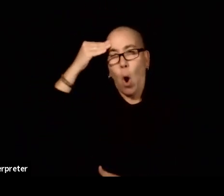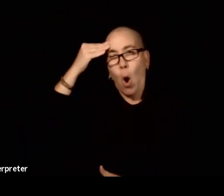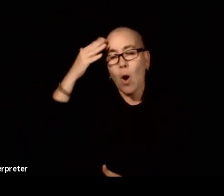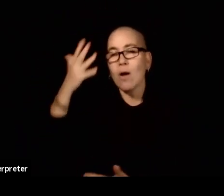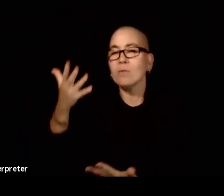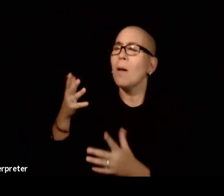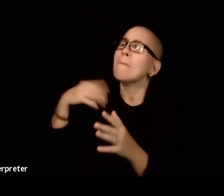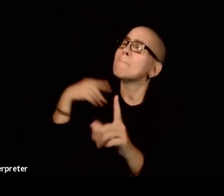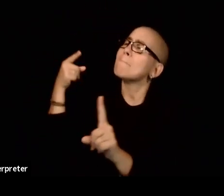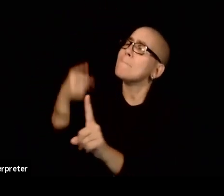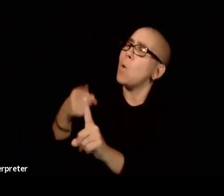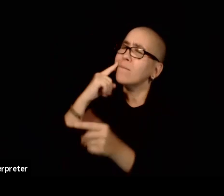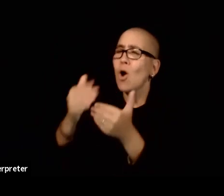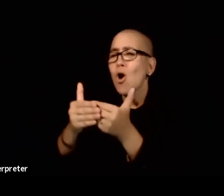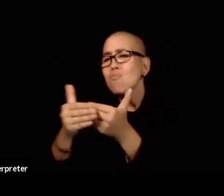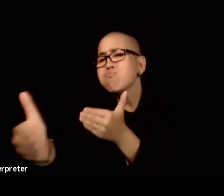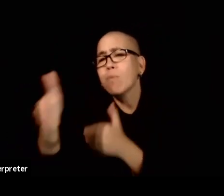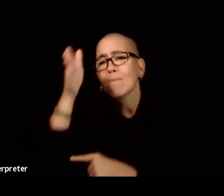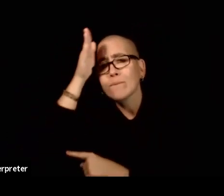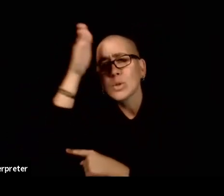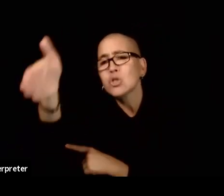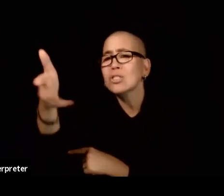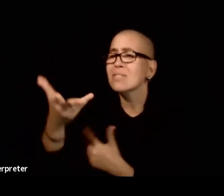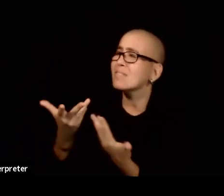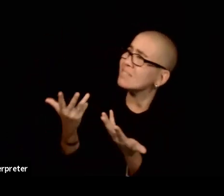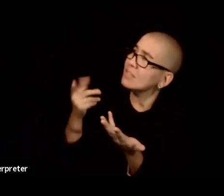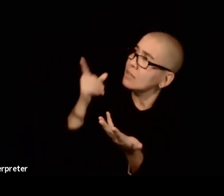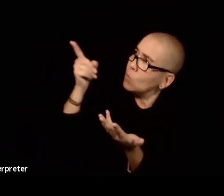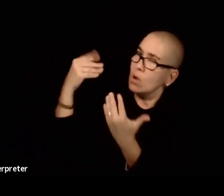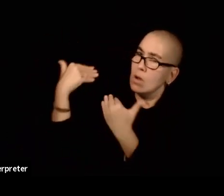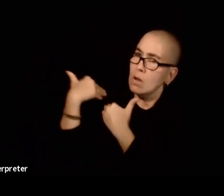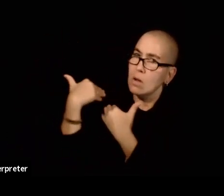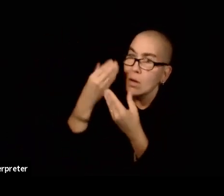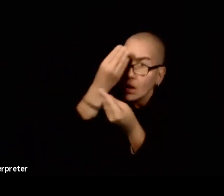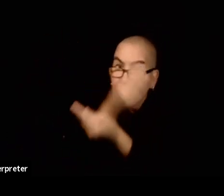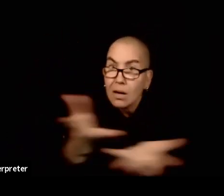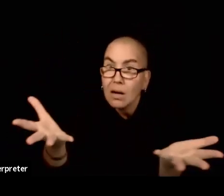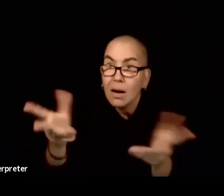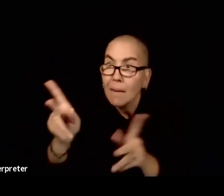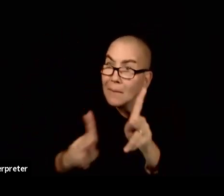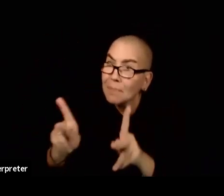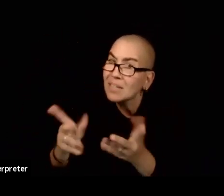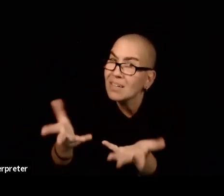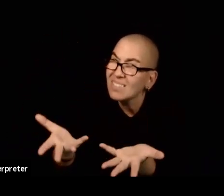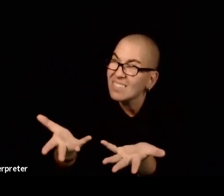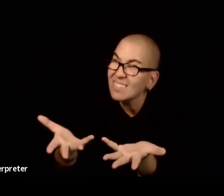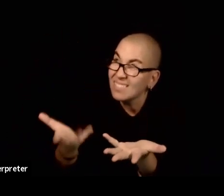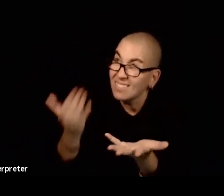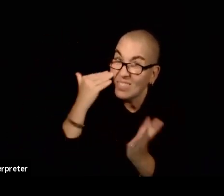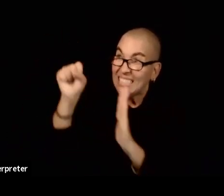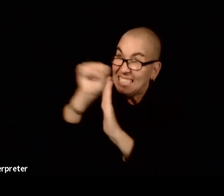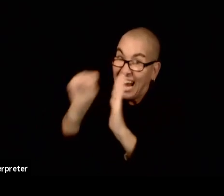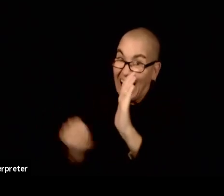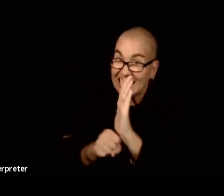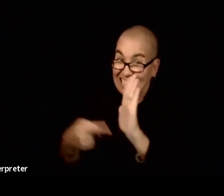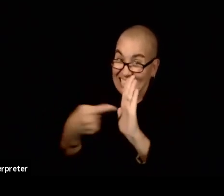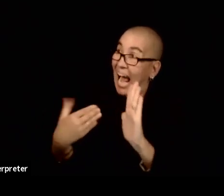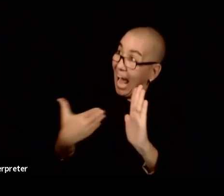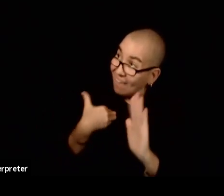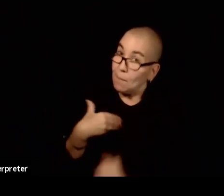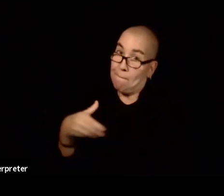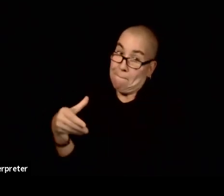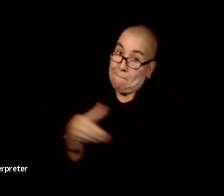citizens if you're aware of a potential situation like that? Does the state have the power to shut that down in some way, shape, or form,